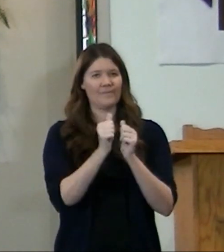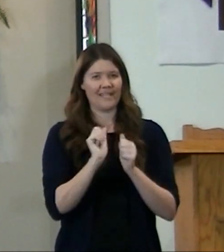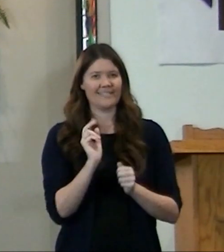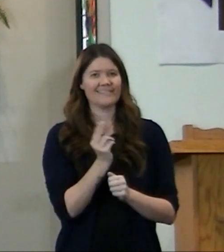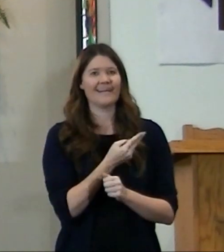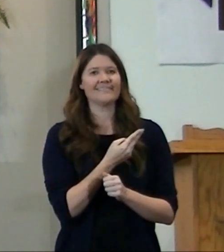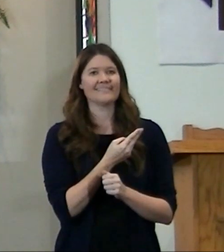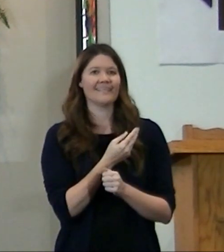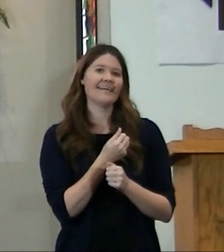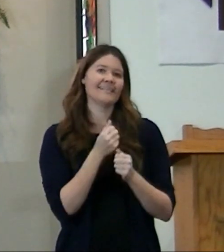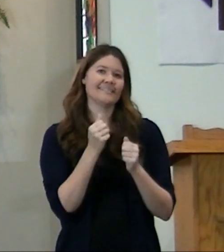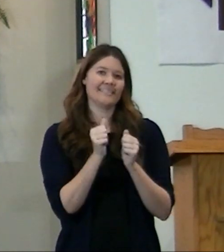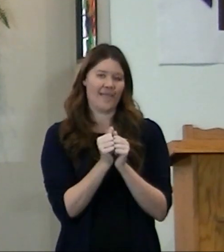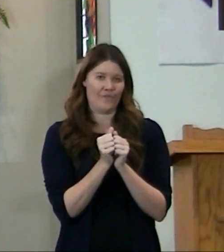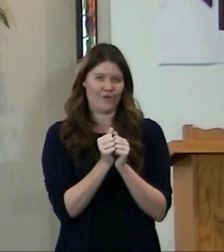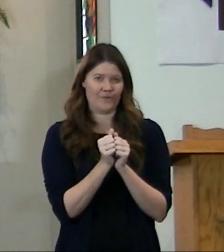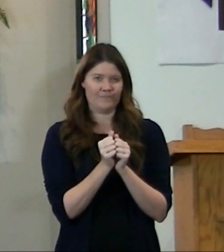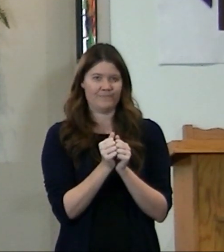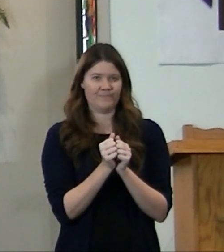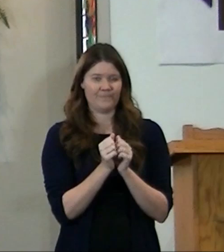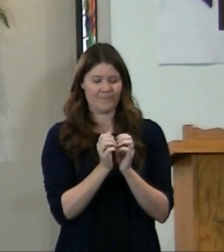as we worship Him.